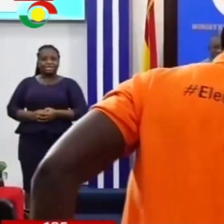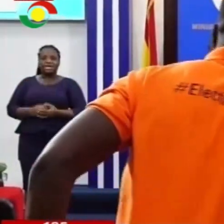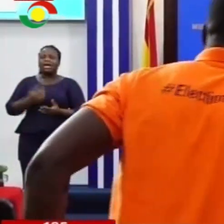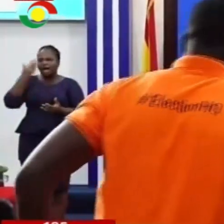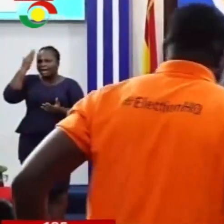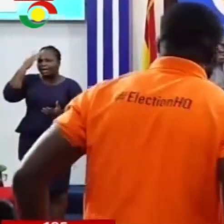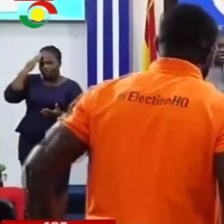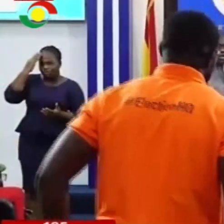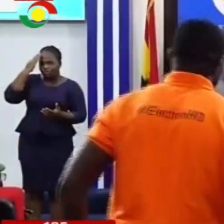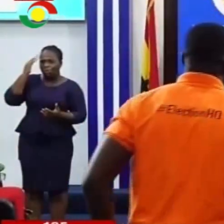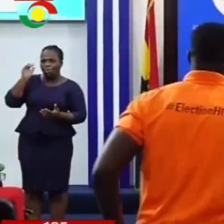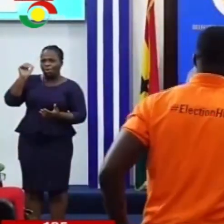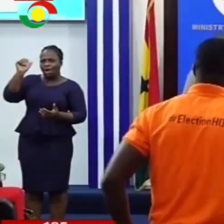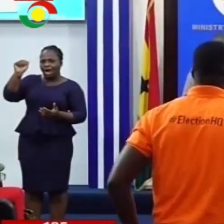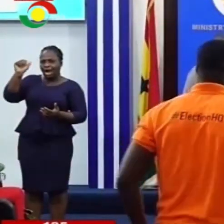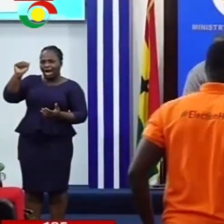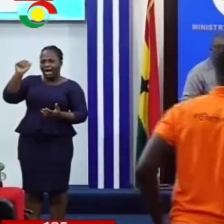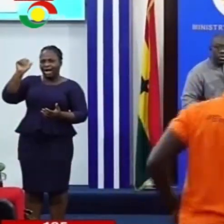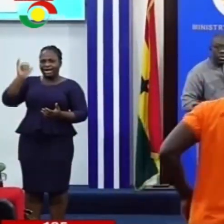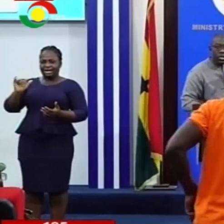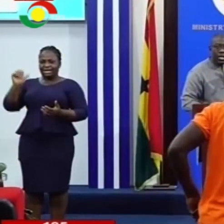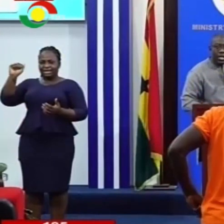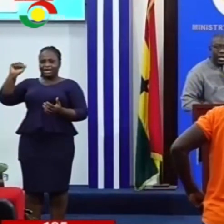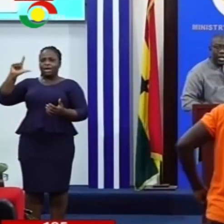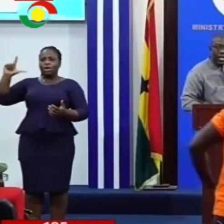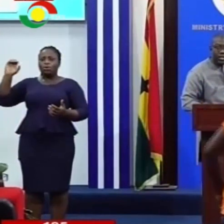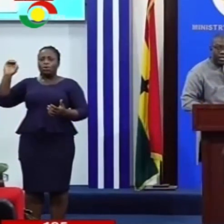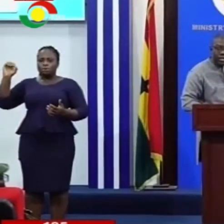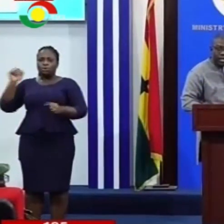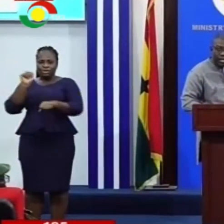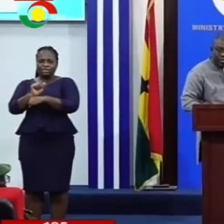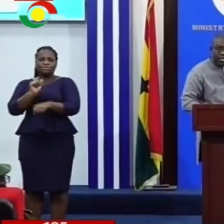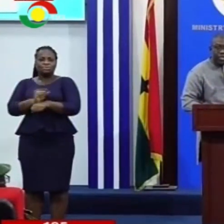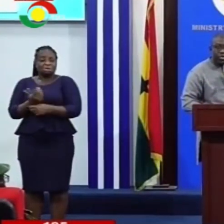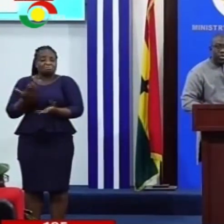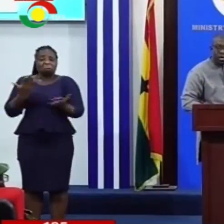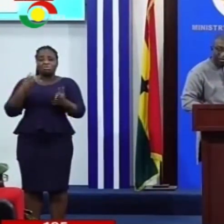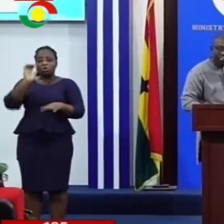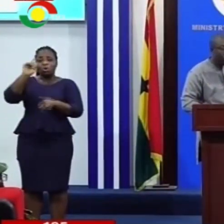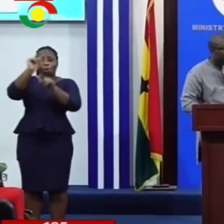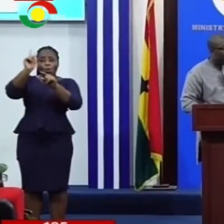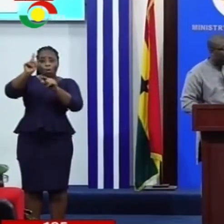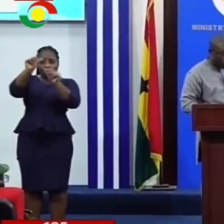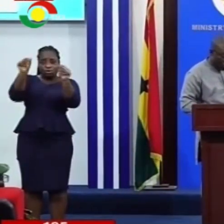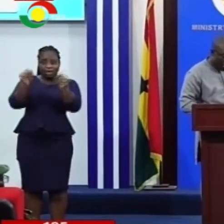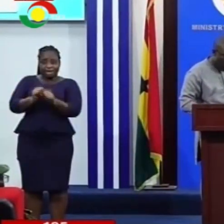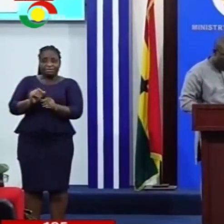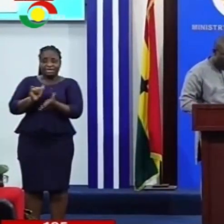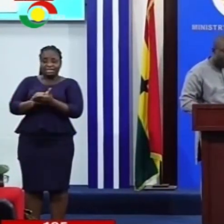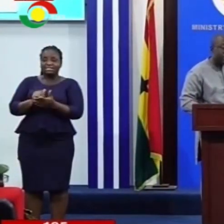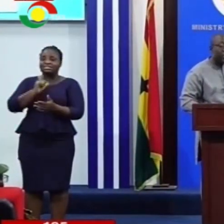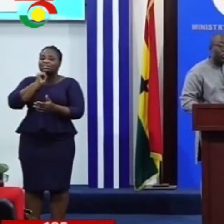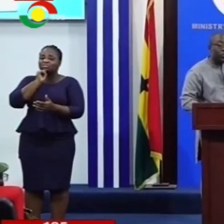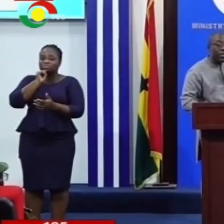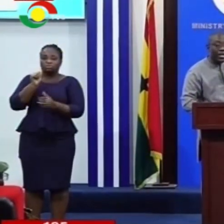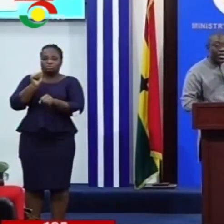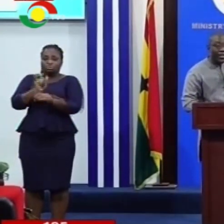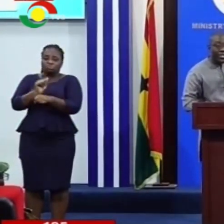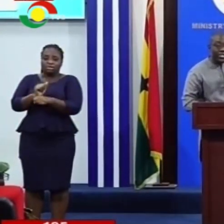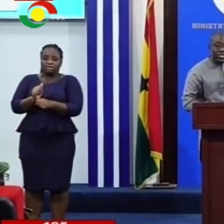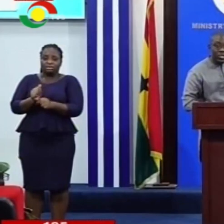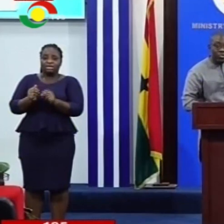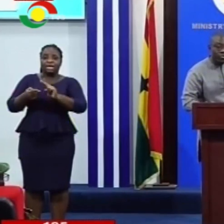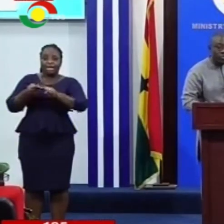working. Tibia Ruta now won Namsono, and Anna. So I'm informed that Ayalolo is working. But first one, Ope,